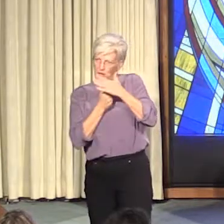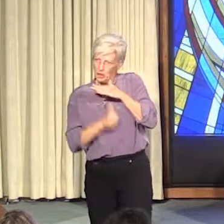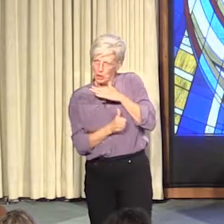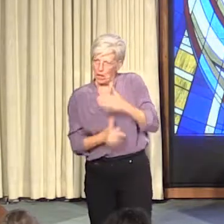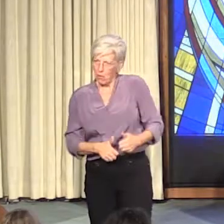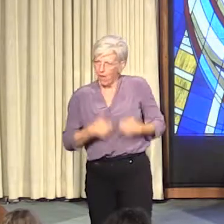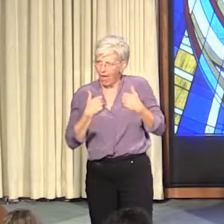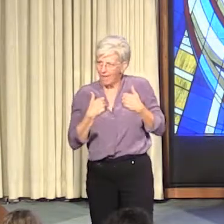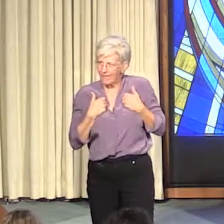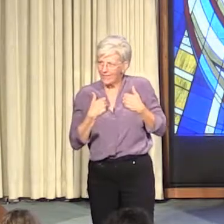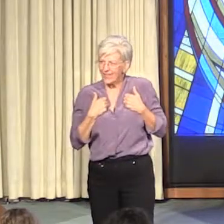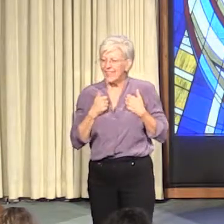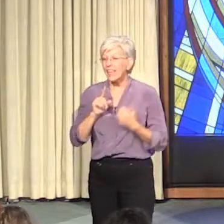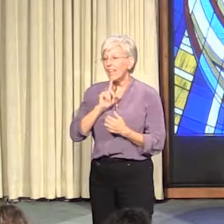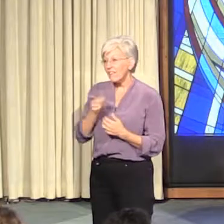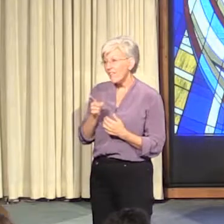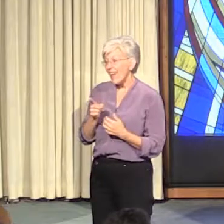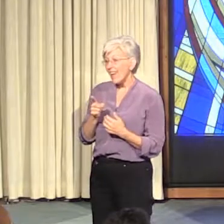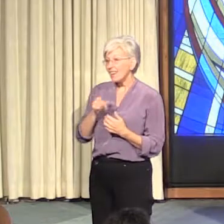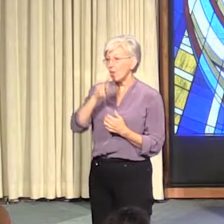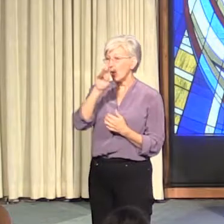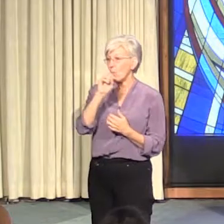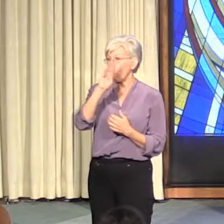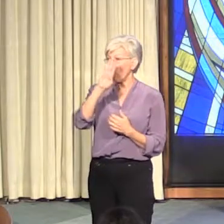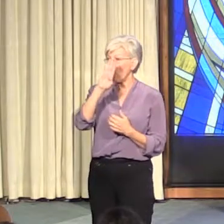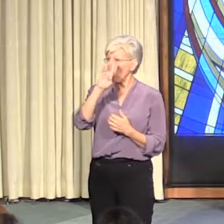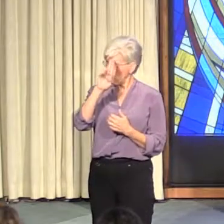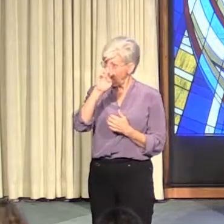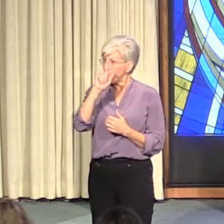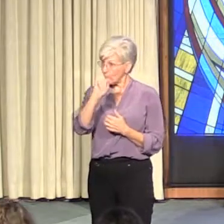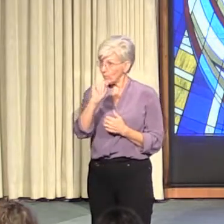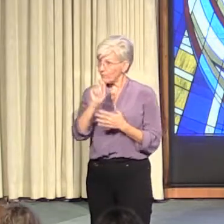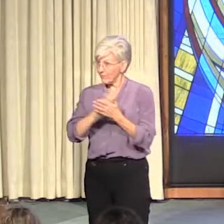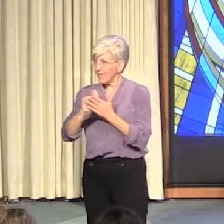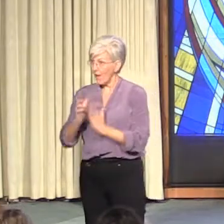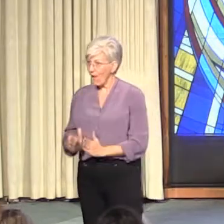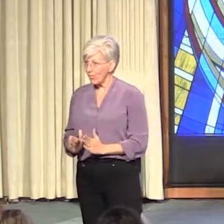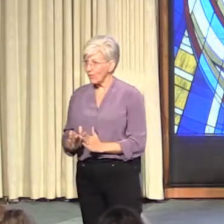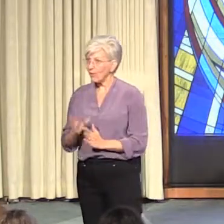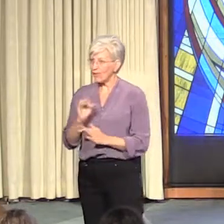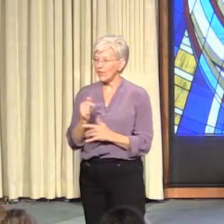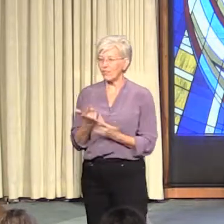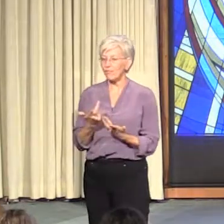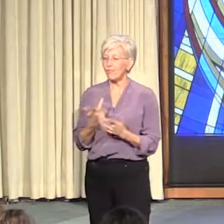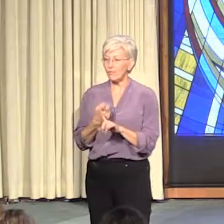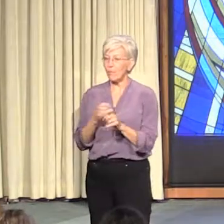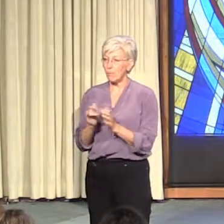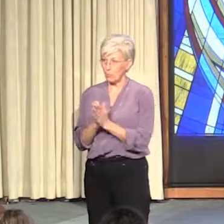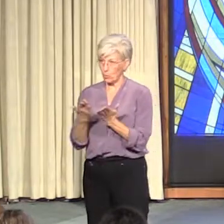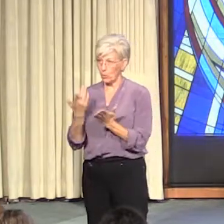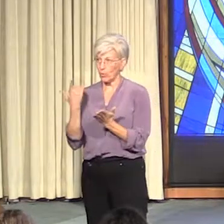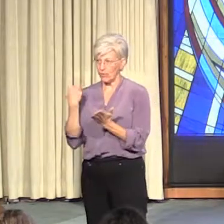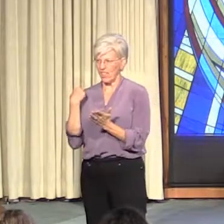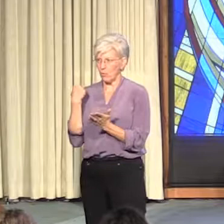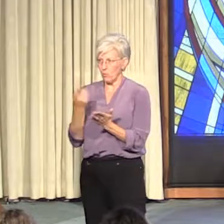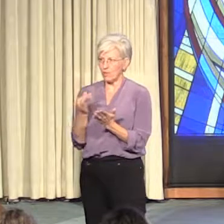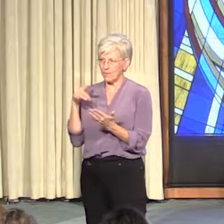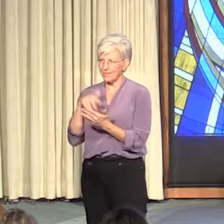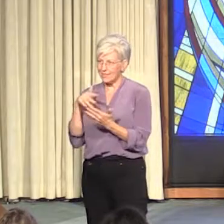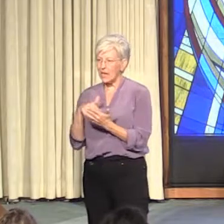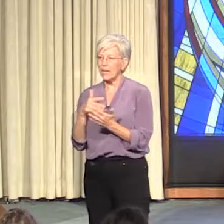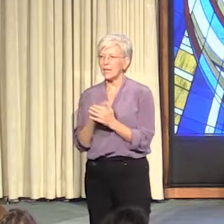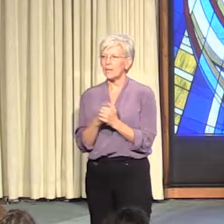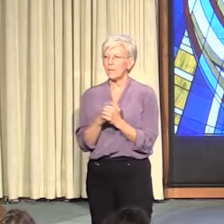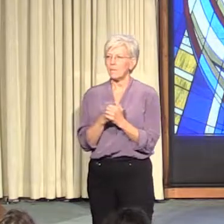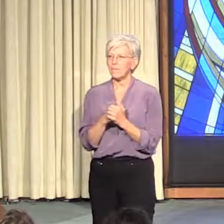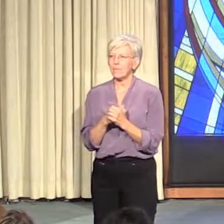fact, Robert Brummett, in the book that we've been studying and that I've been using for my talks